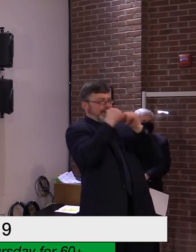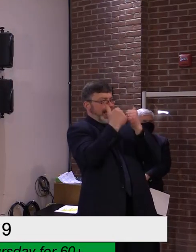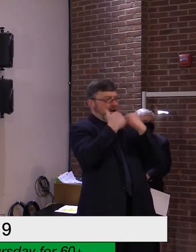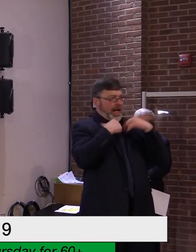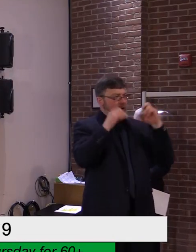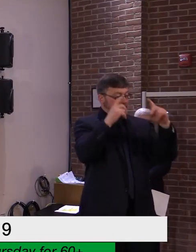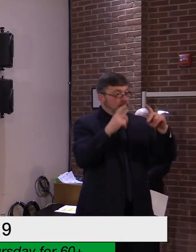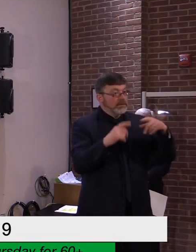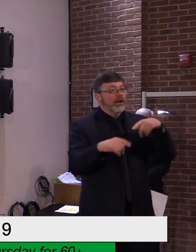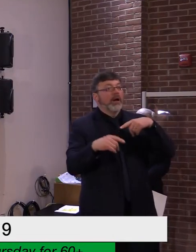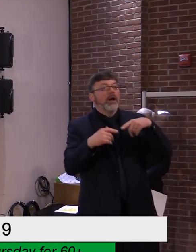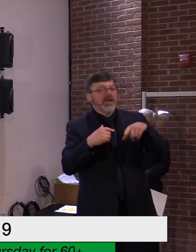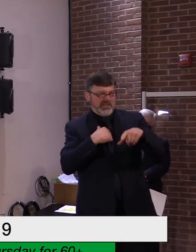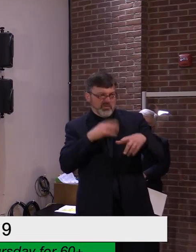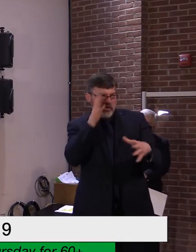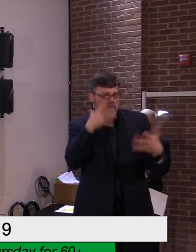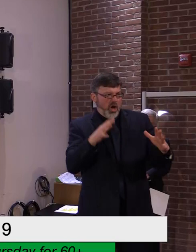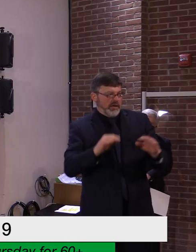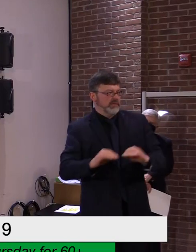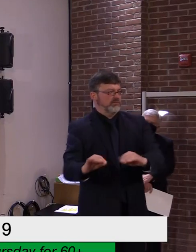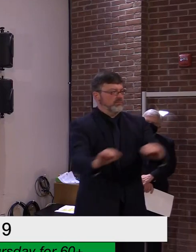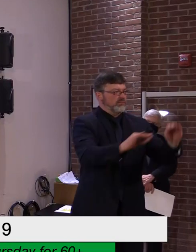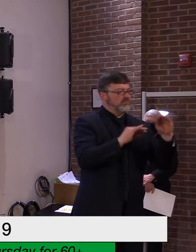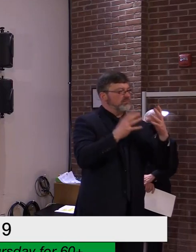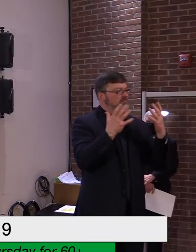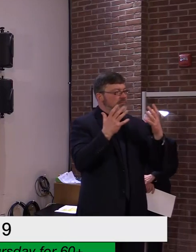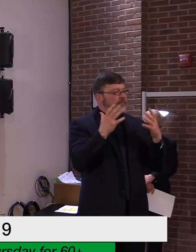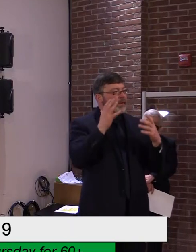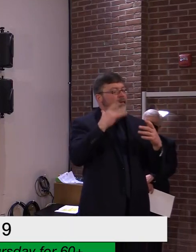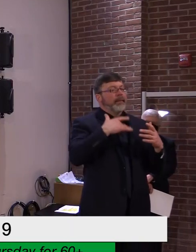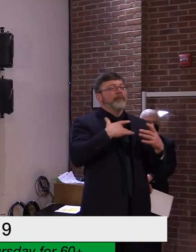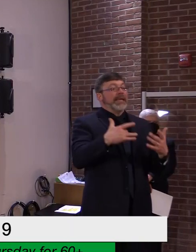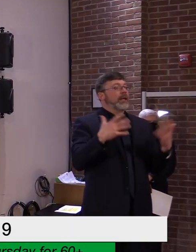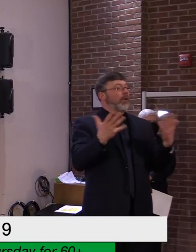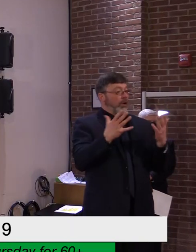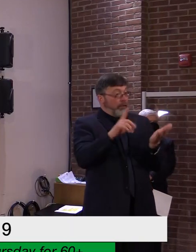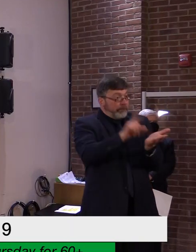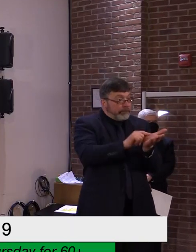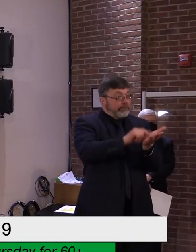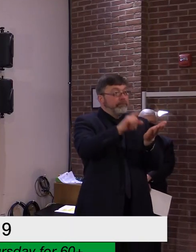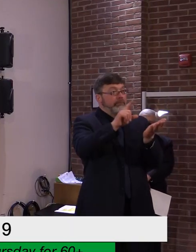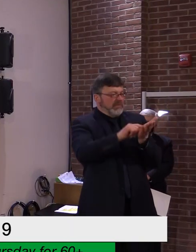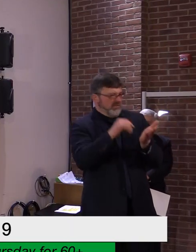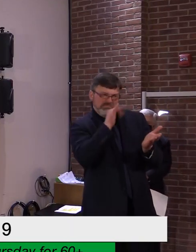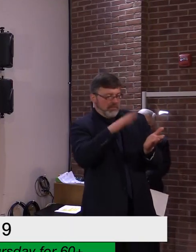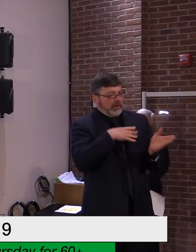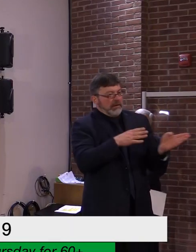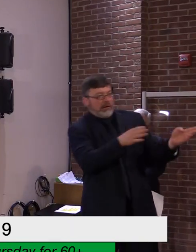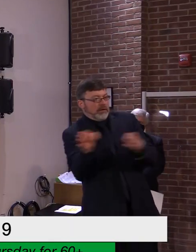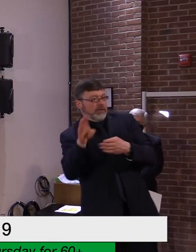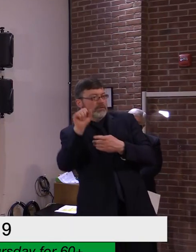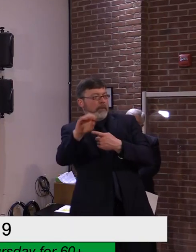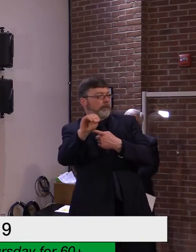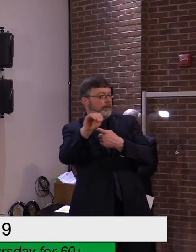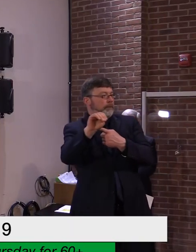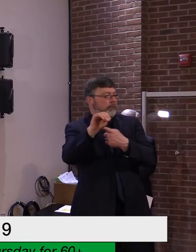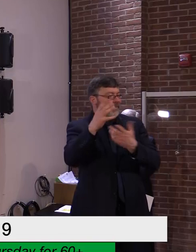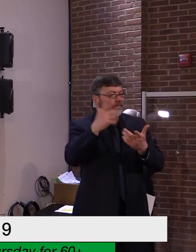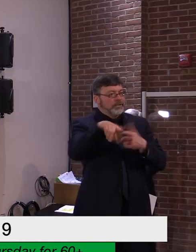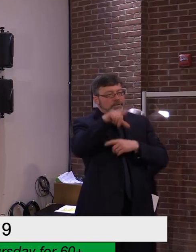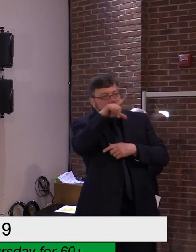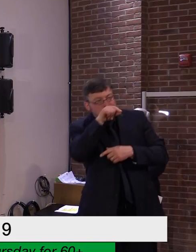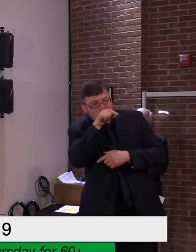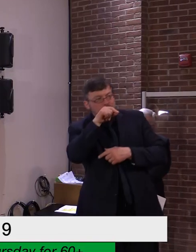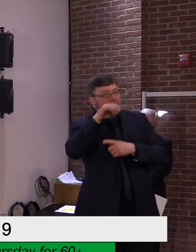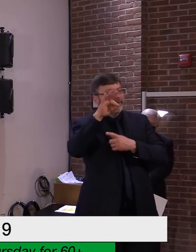media. And really what it tries to get at is where their hesitancy is and try to work with them